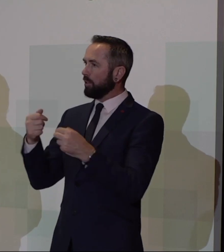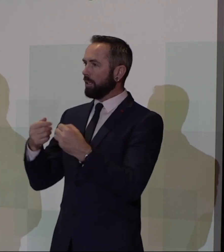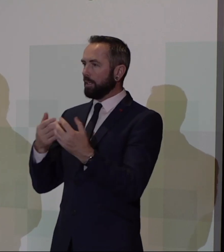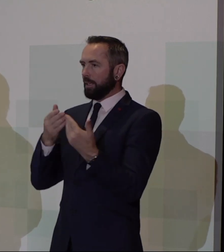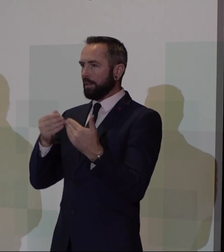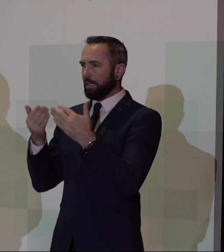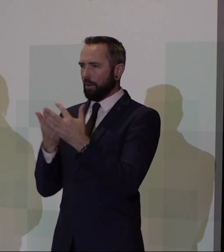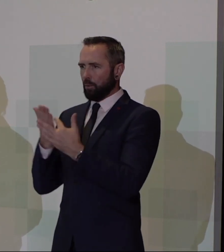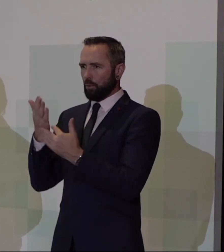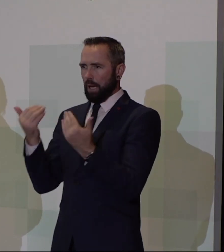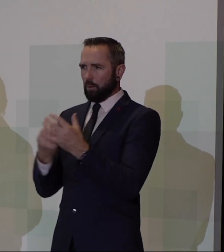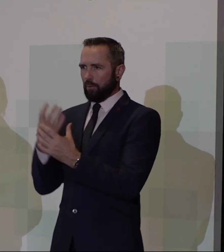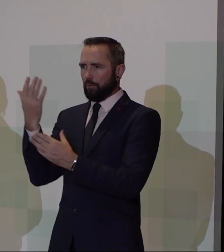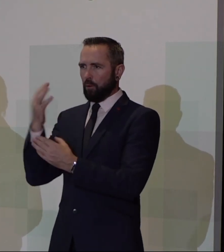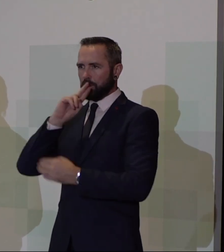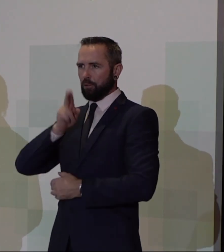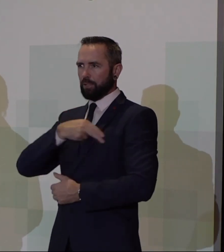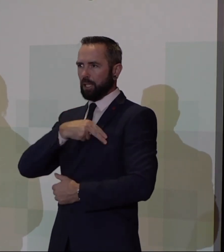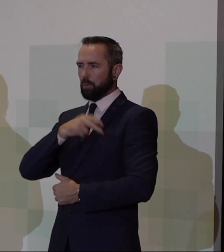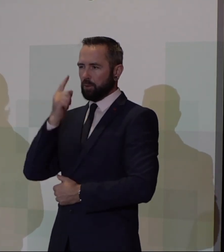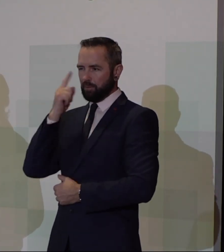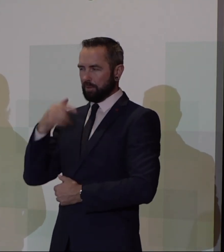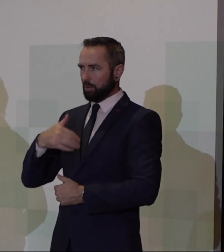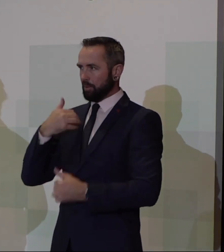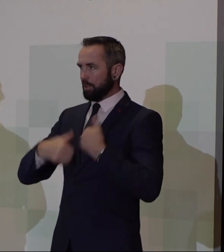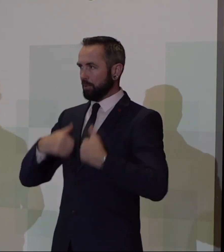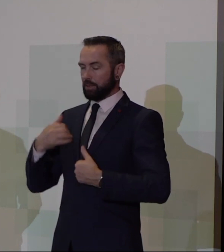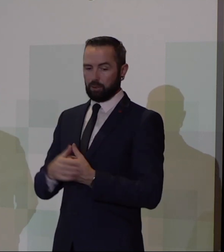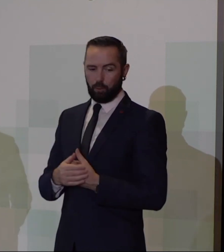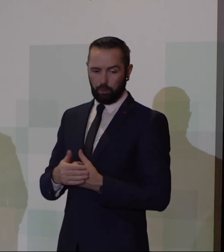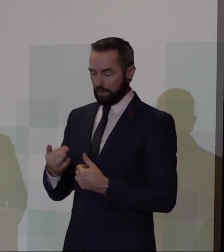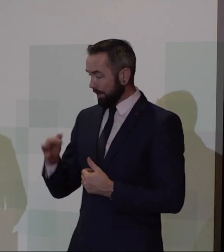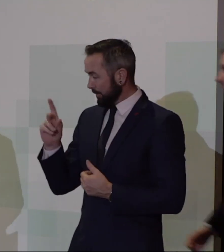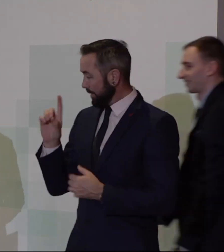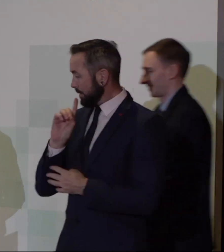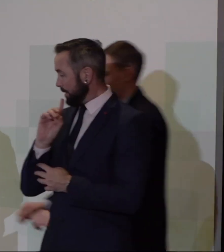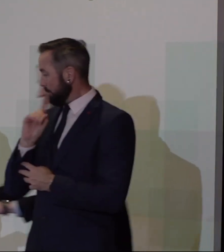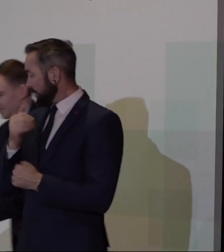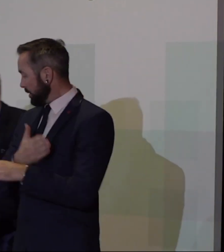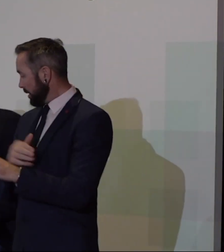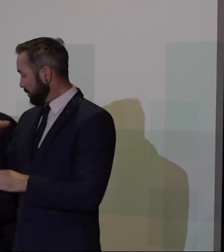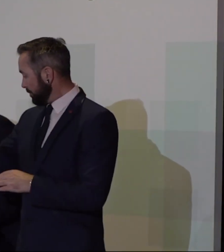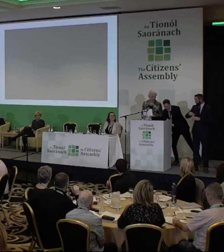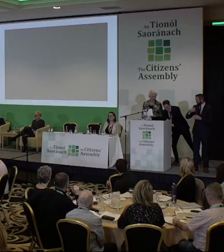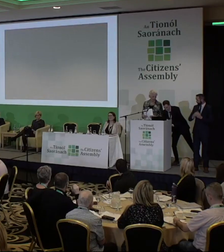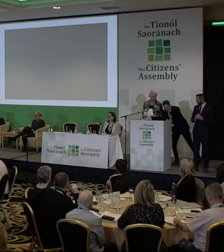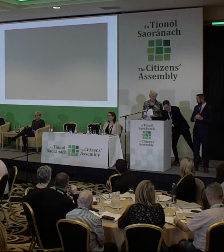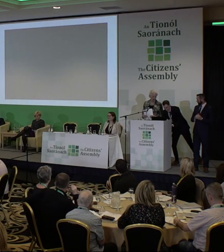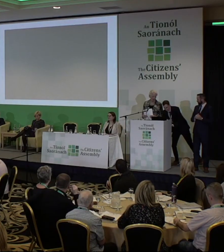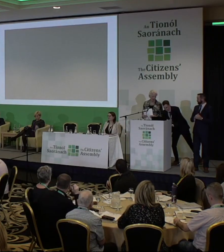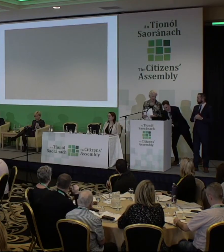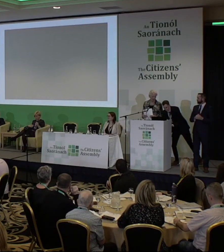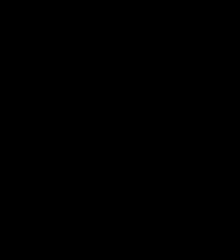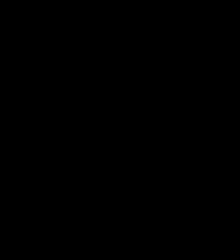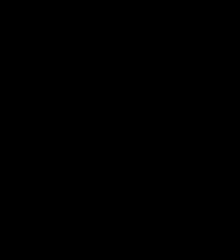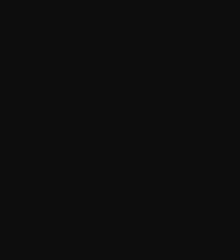how stereotypes are formed, and I think you'll find it very interesting. So, if Darren will press the right button, we'll be able to